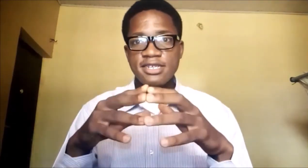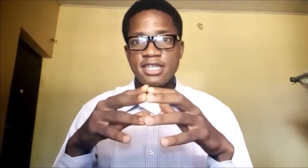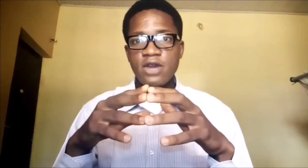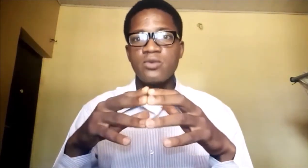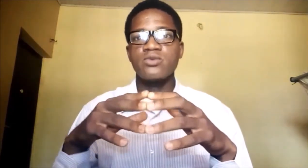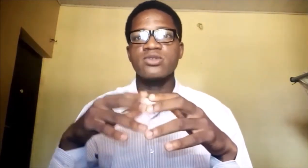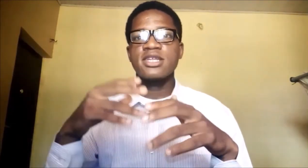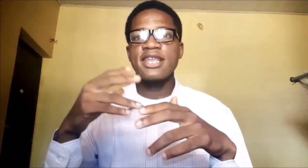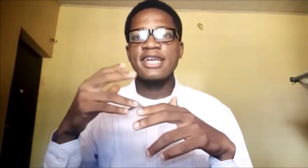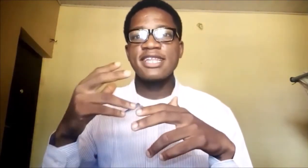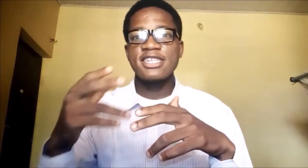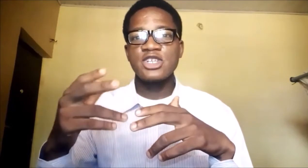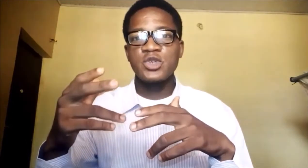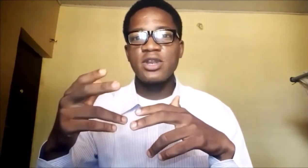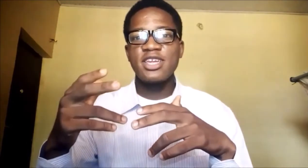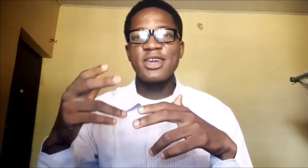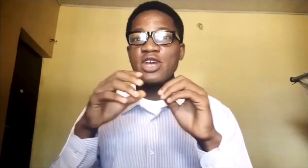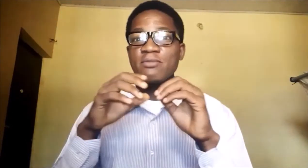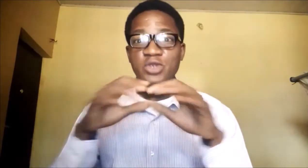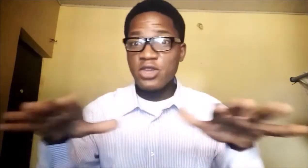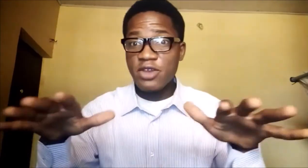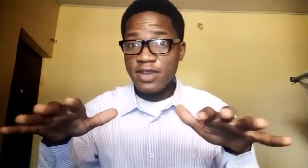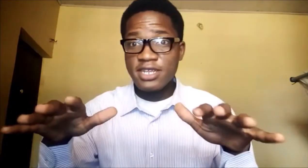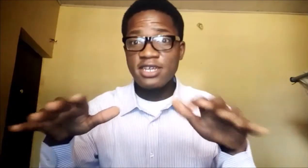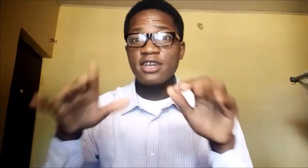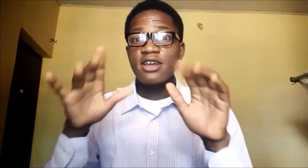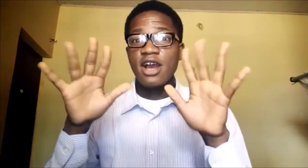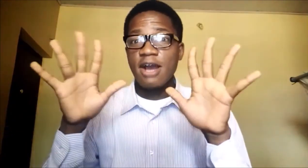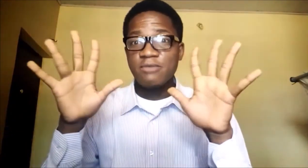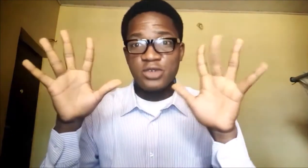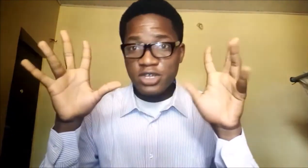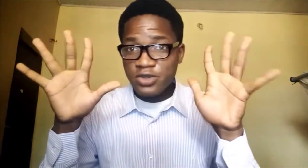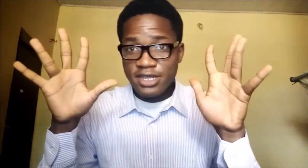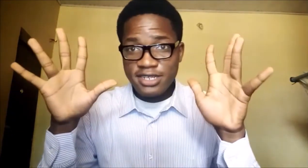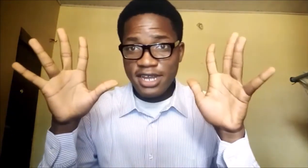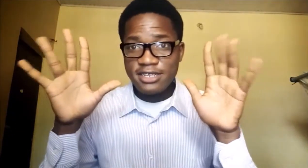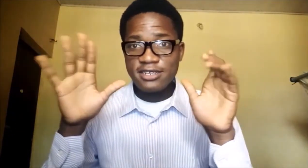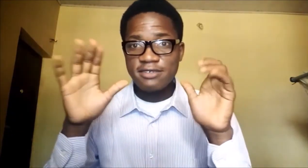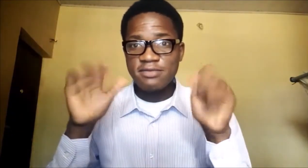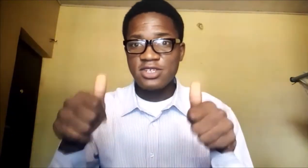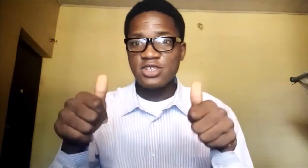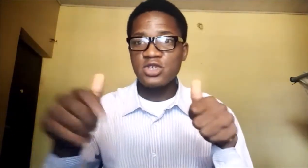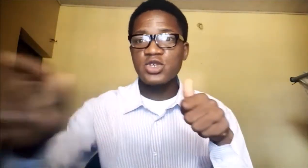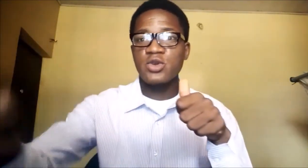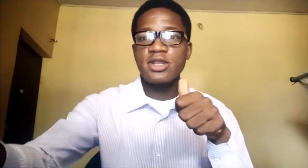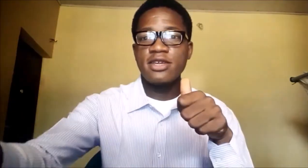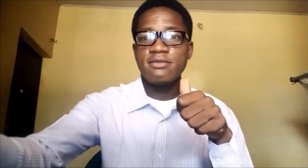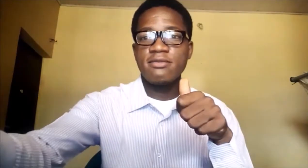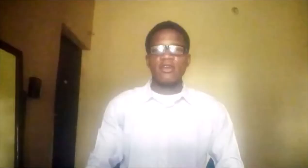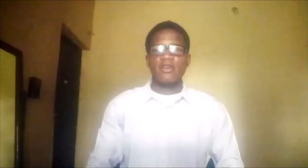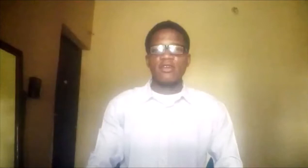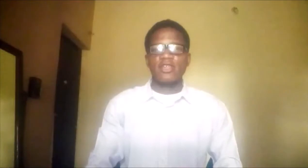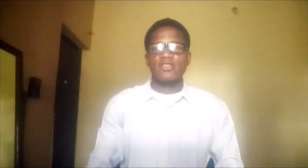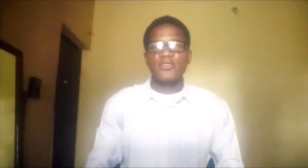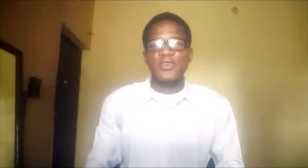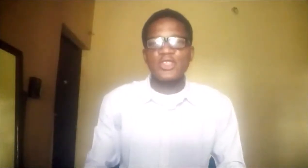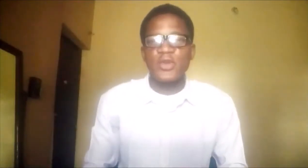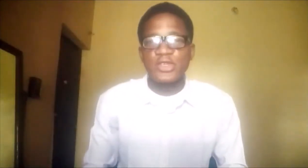now. We'll send the next lesson shortly. So I'm sure you're ready. I'm sure you're doing your exercises. See you shortly. Okay, so the first thing we're going to